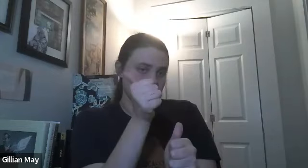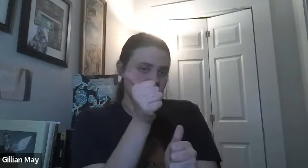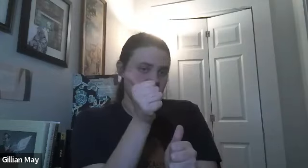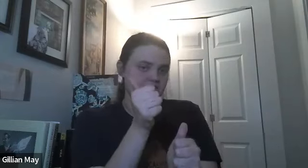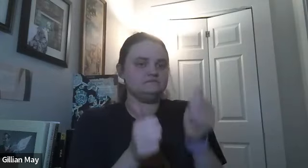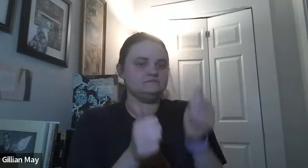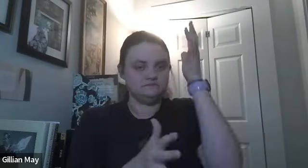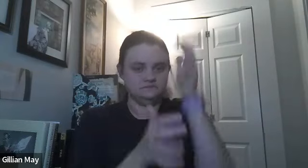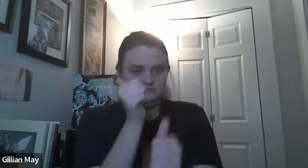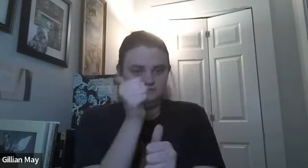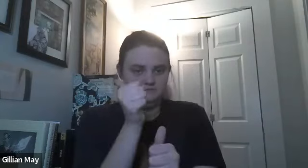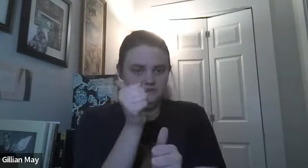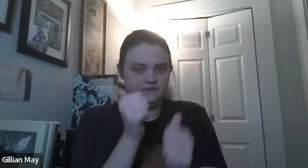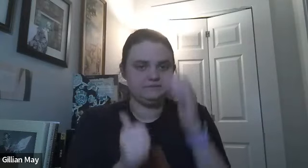mean, mean.